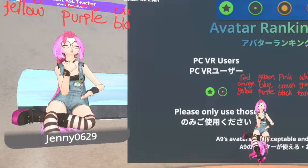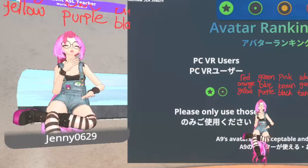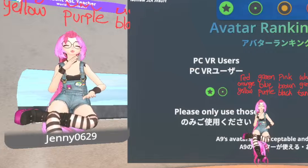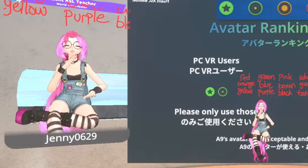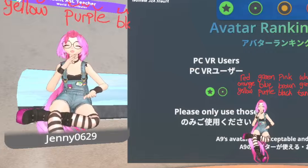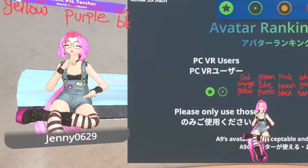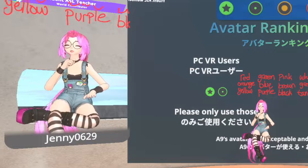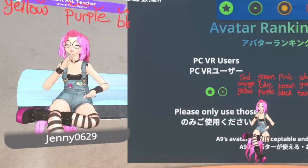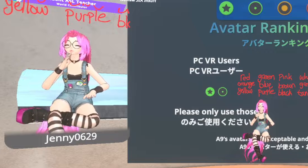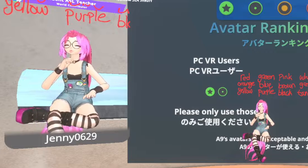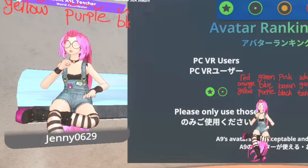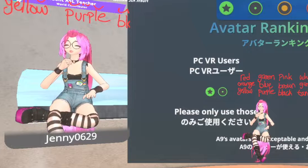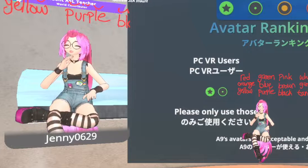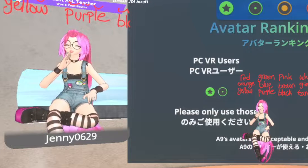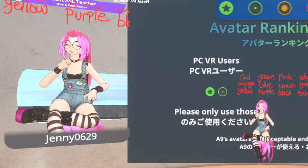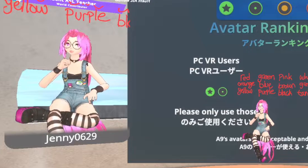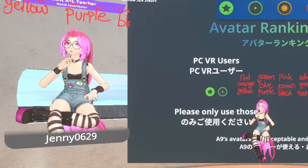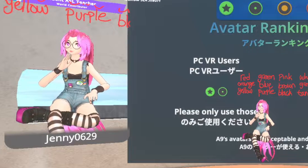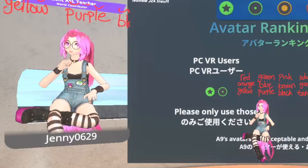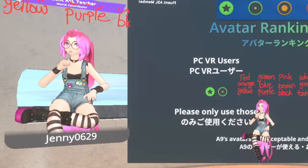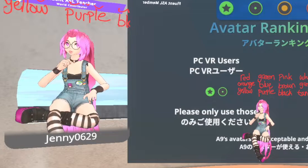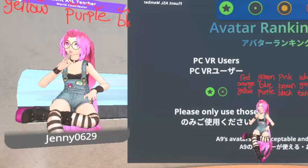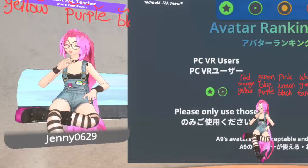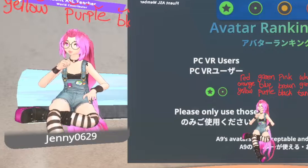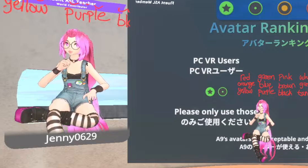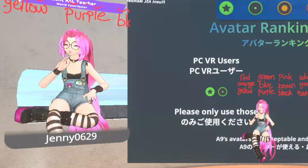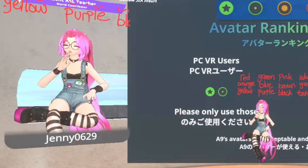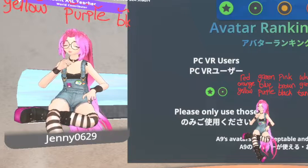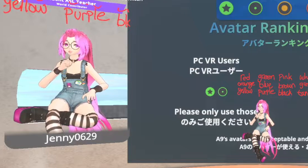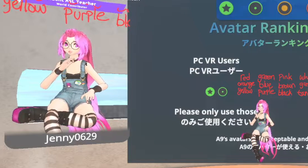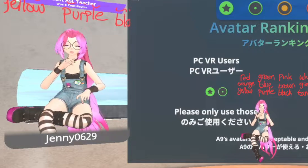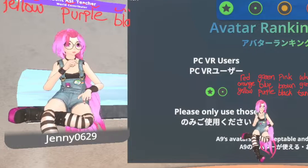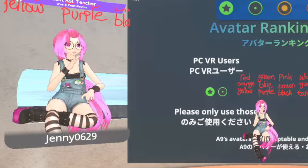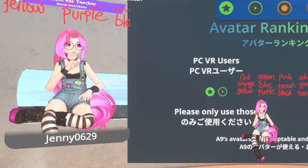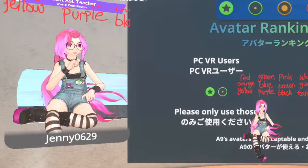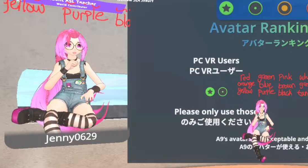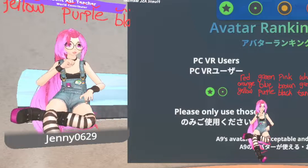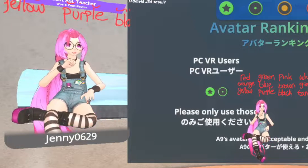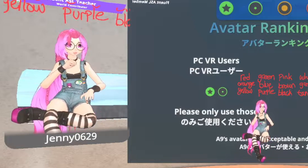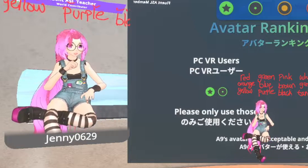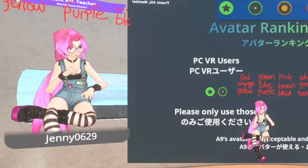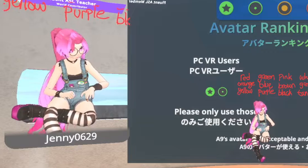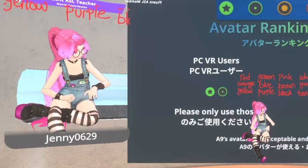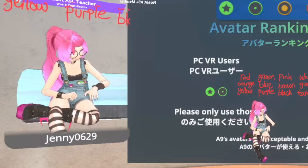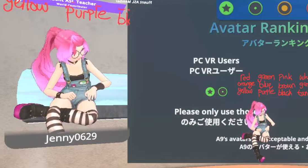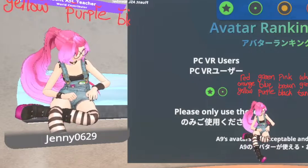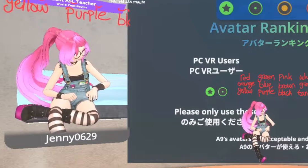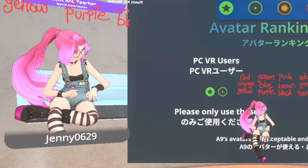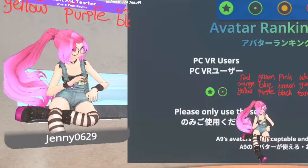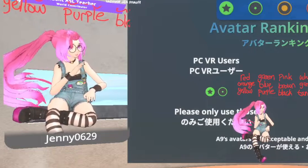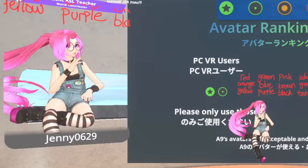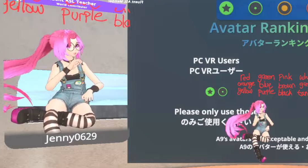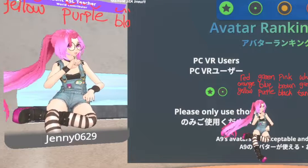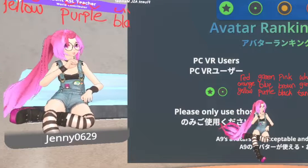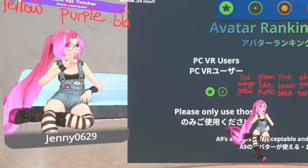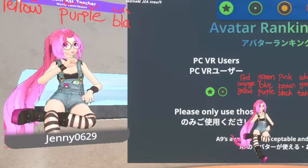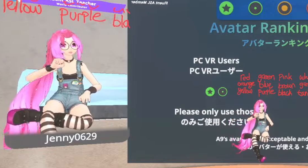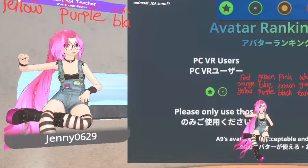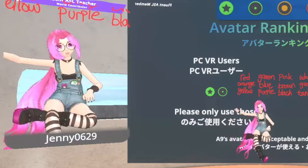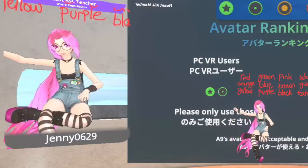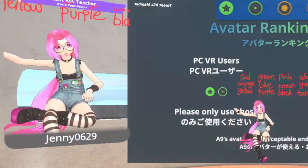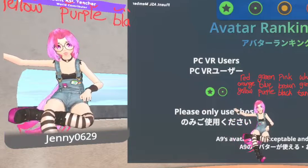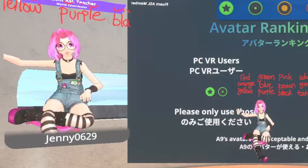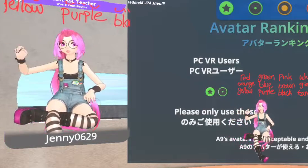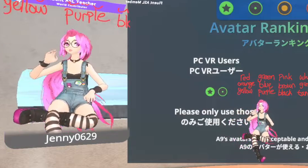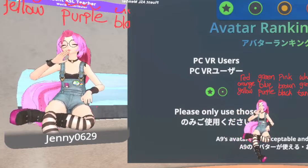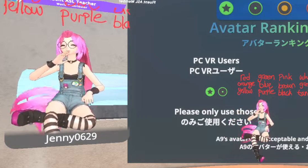right underneath our chin. We're just squeezing, okay? So nobody's doing down. Nobody's doing